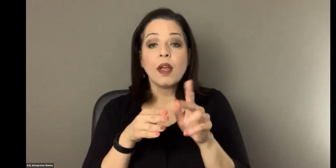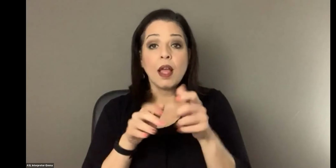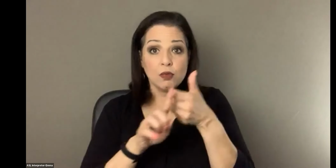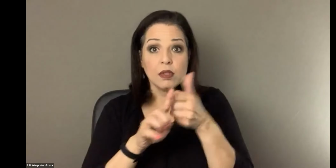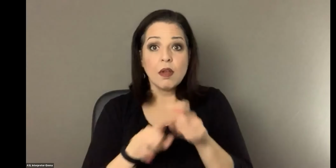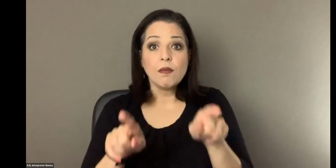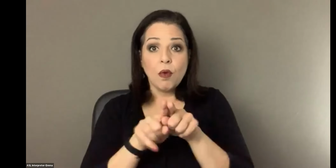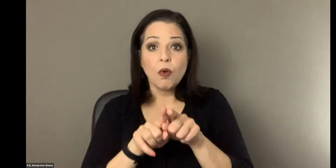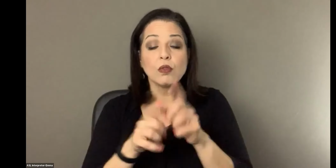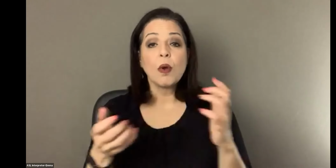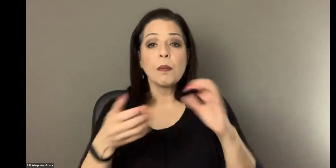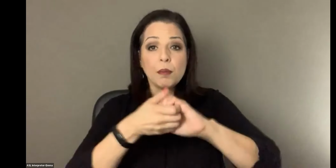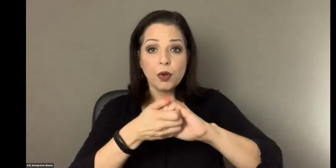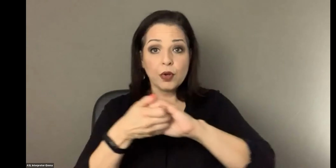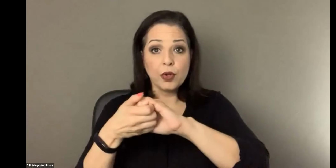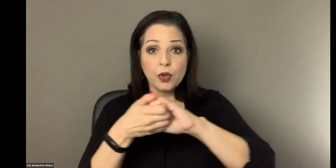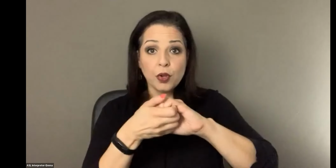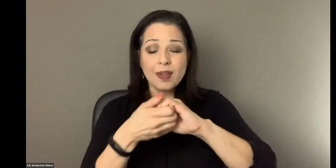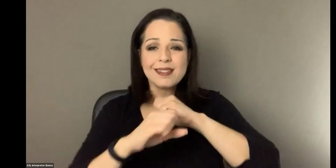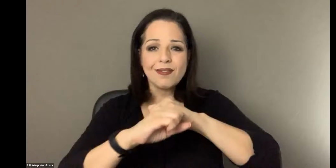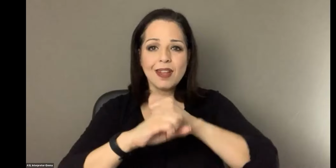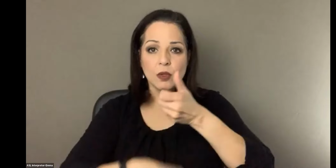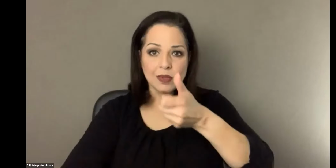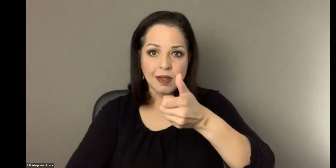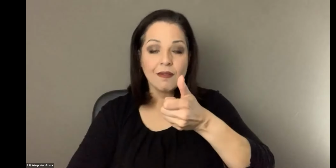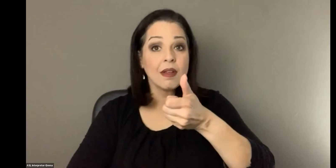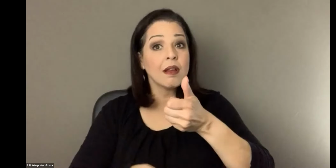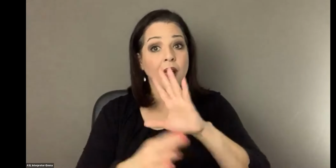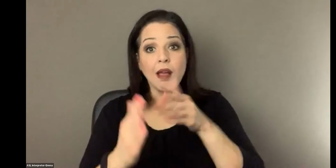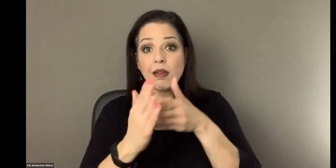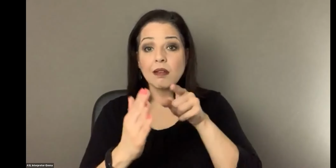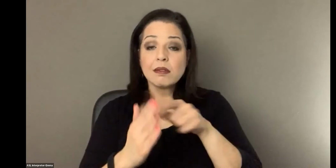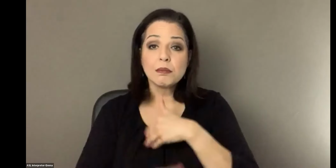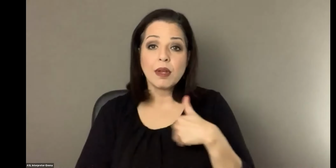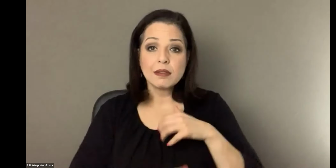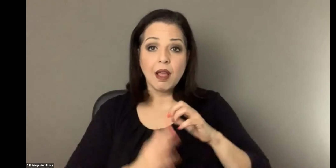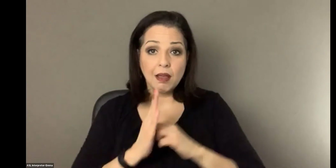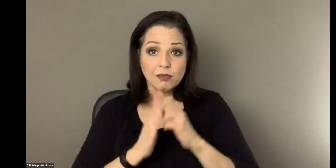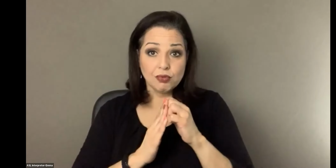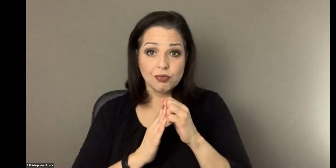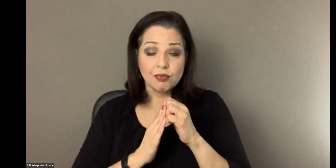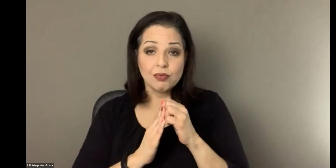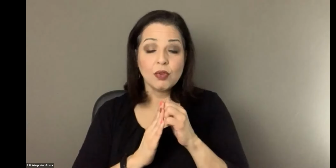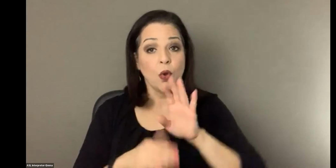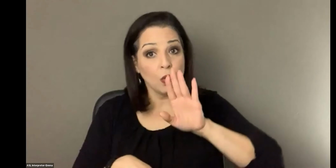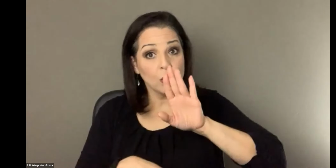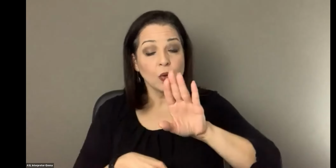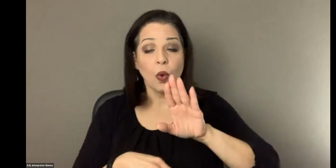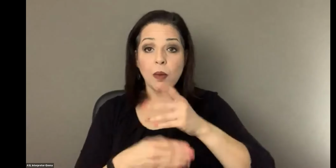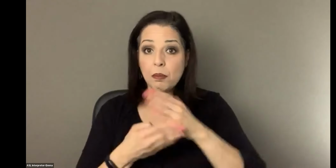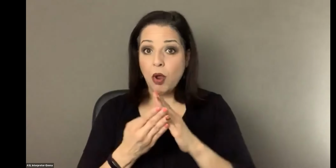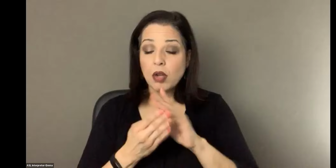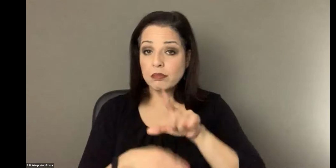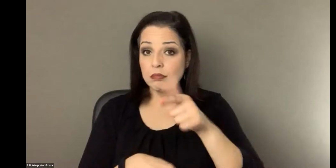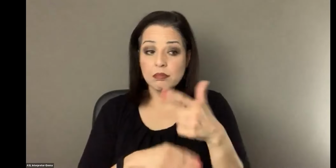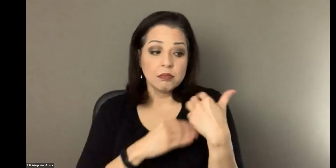are partners in defending you against breast cancer. Your part is to